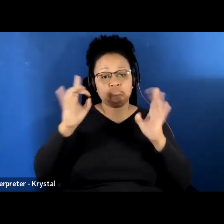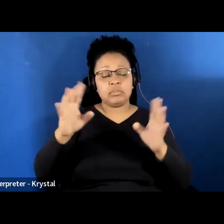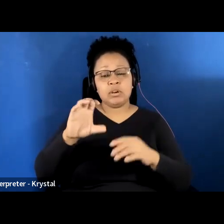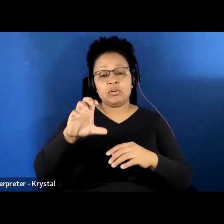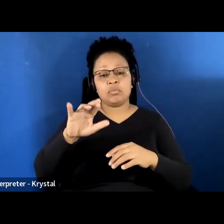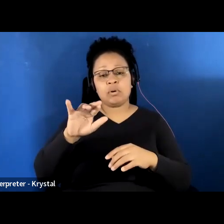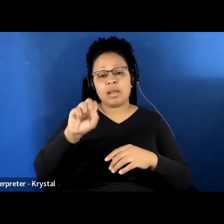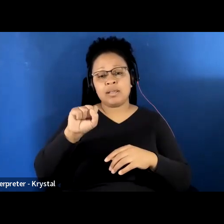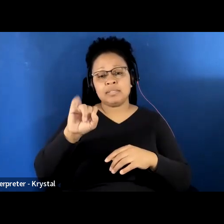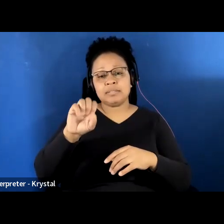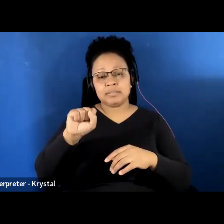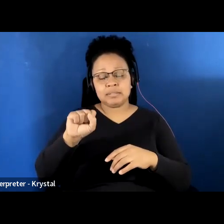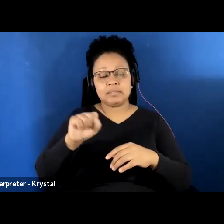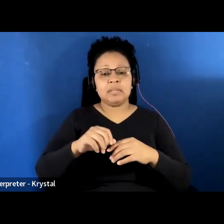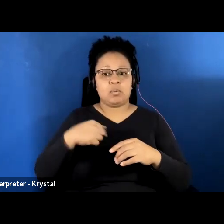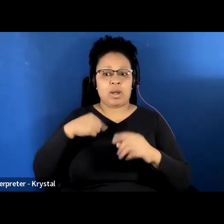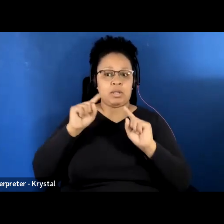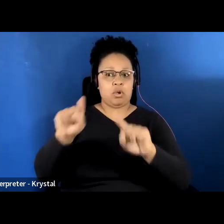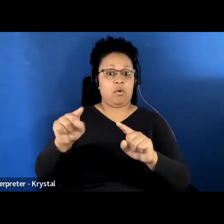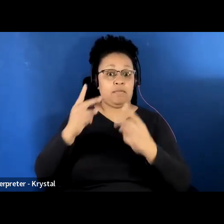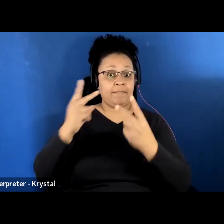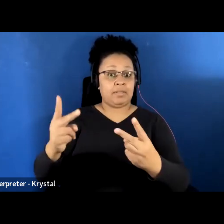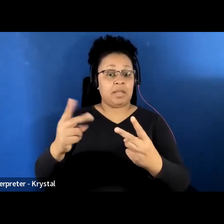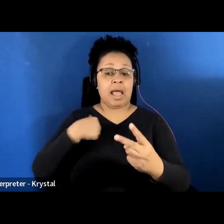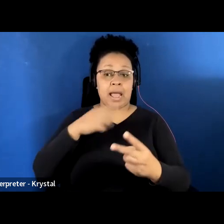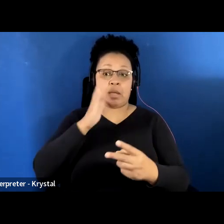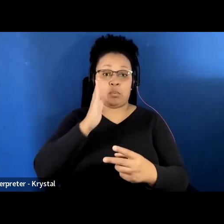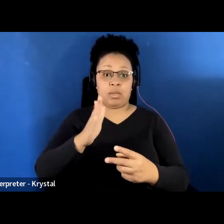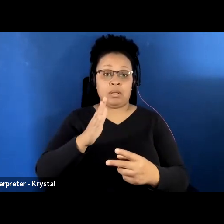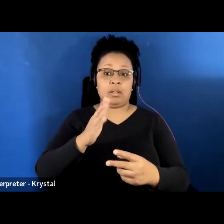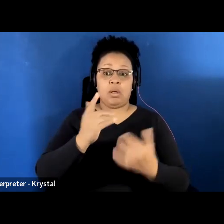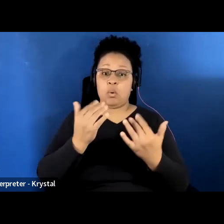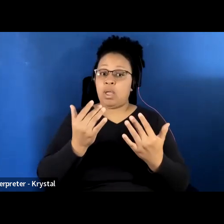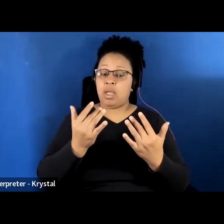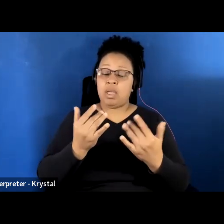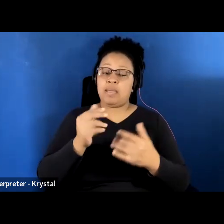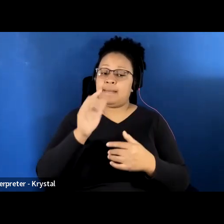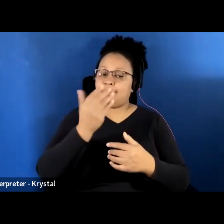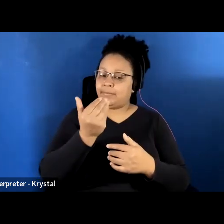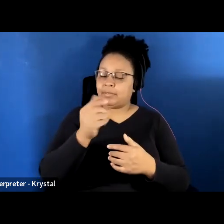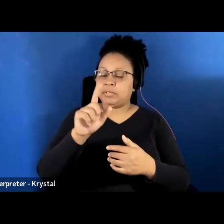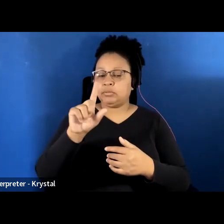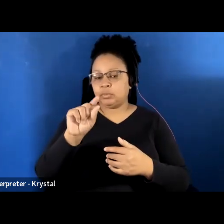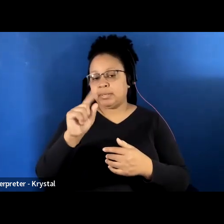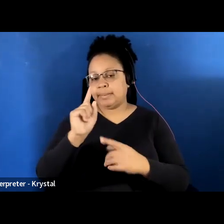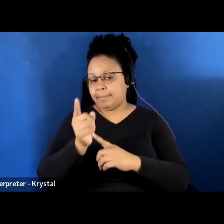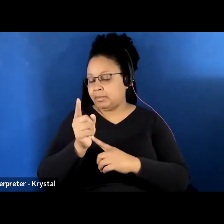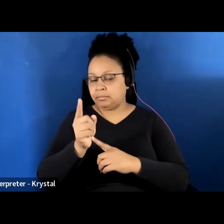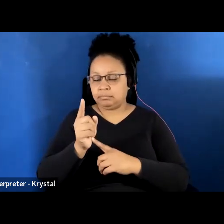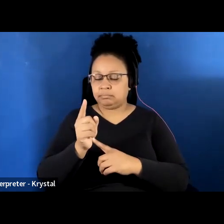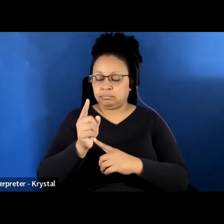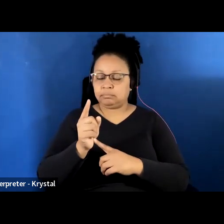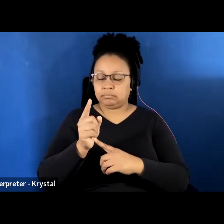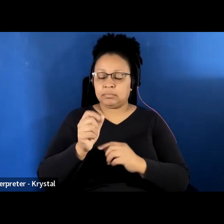visit, where absolutely I'm gonna stay there for 15, 20 minutes. If they